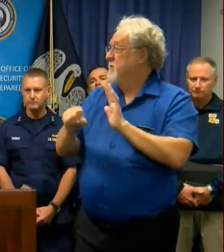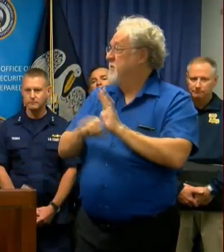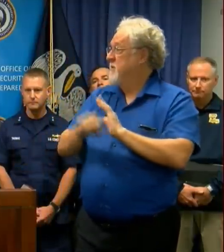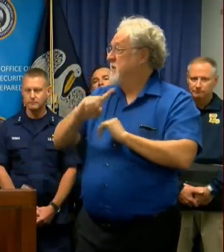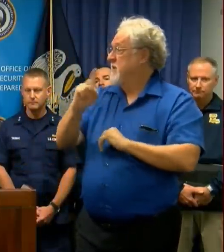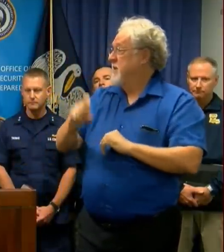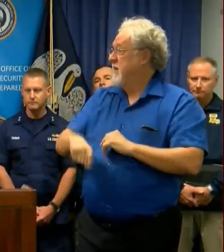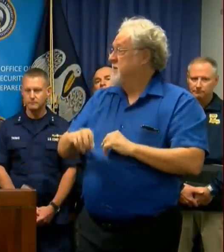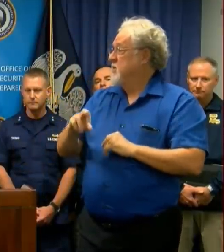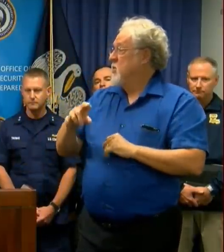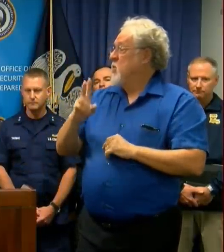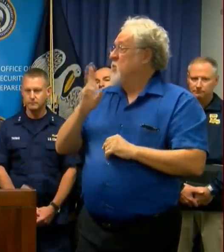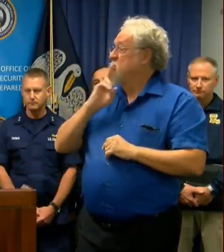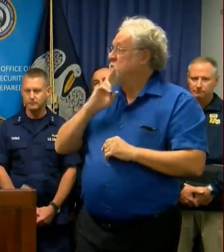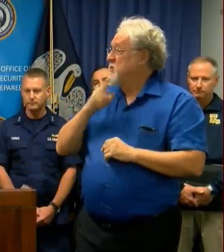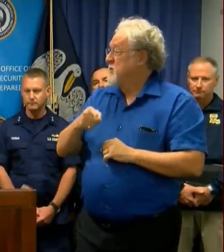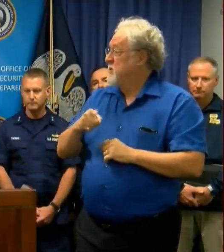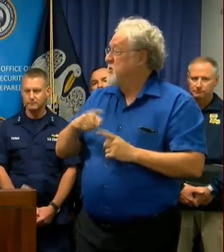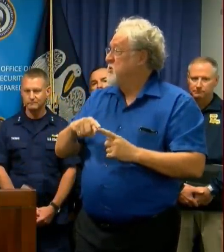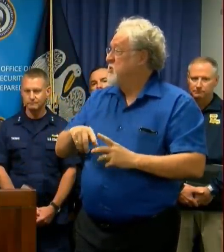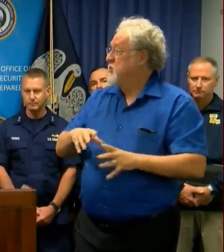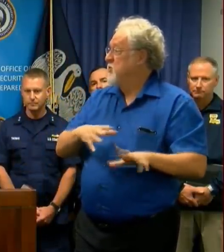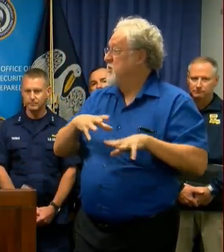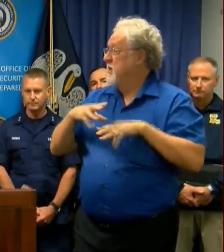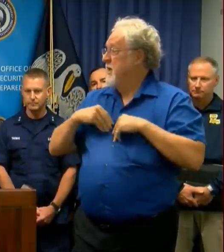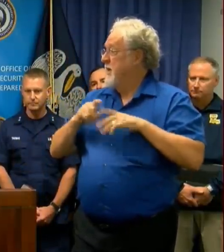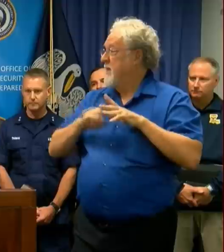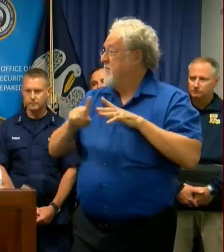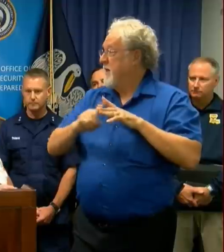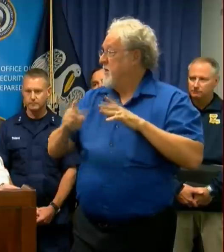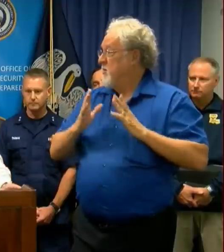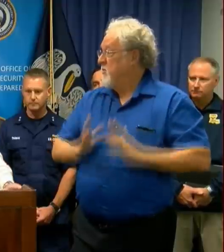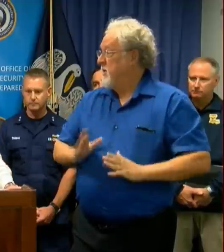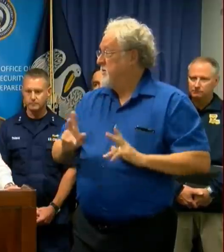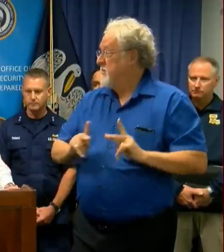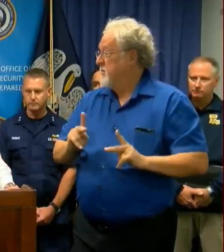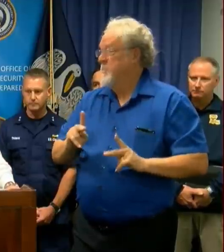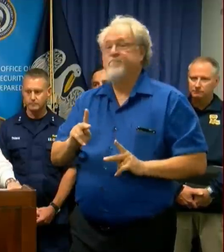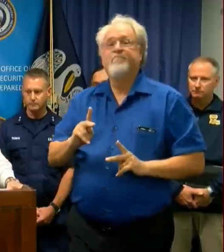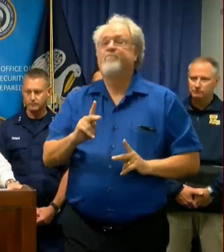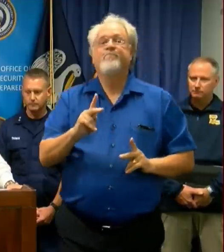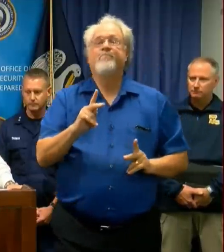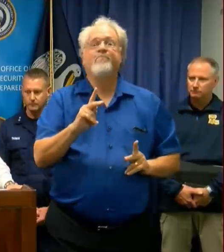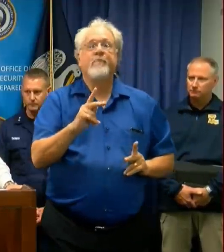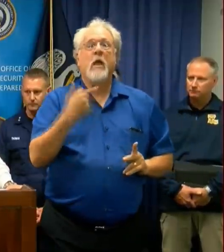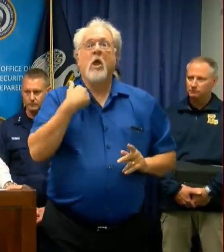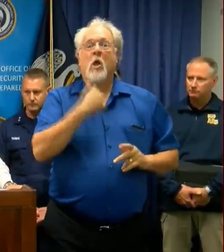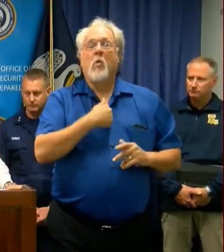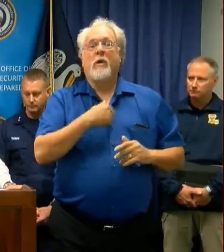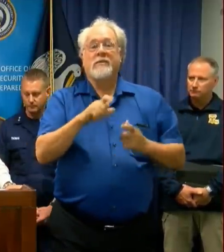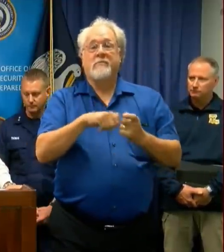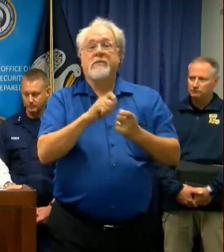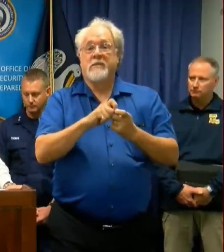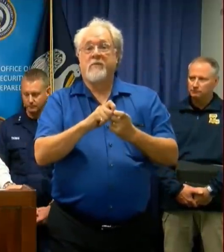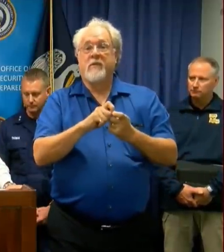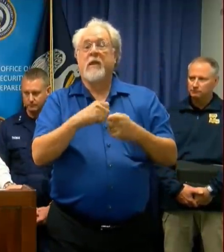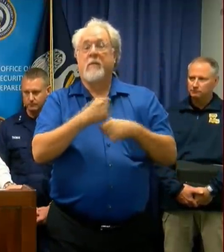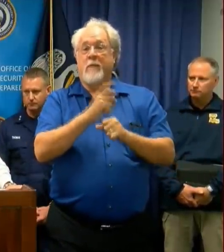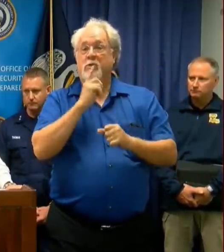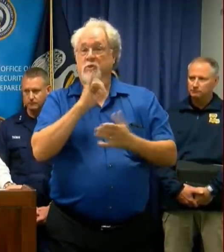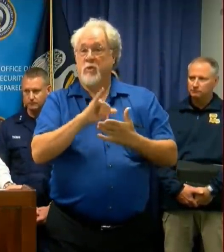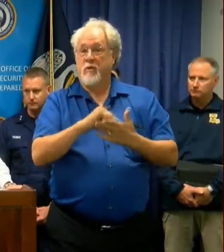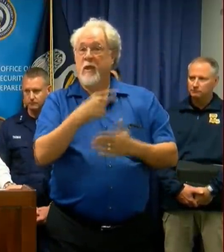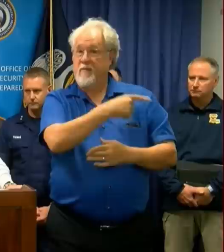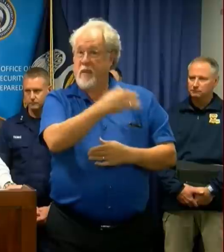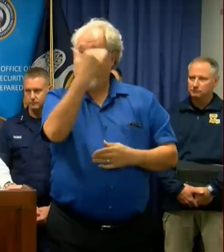of Texas or Houston to take any evacuation? Yeah. No, and we have specifically made